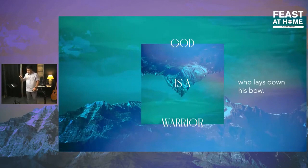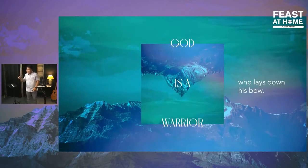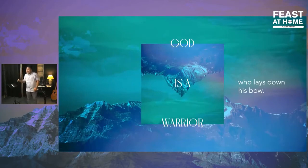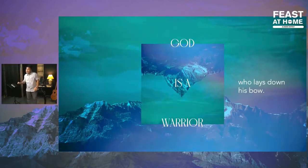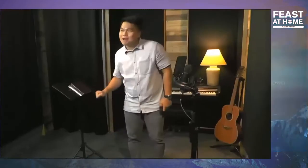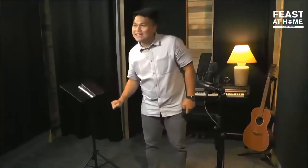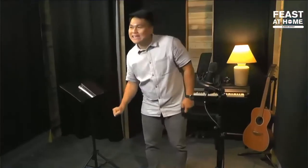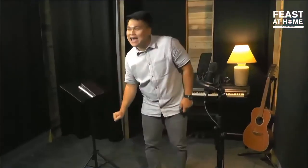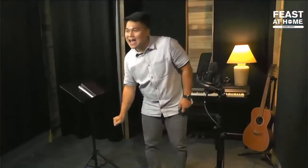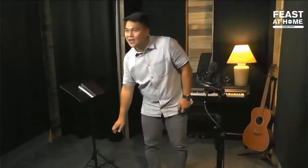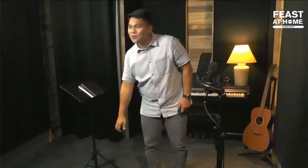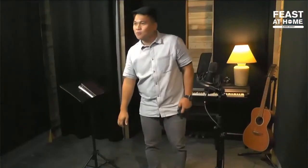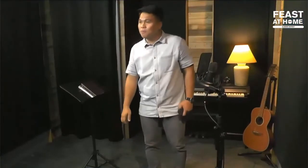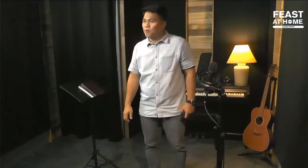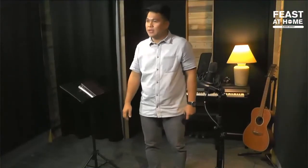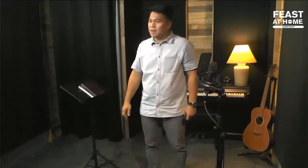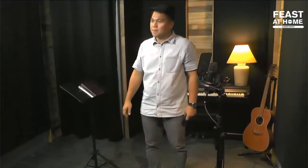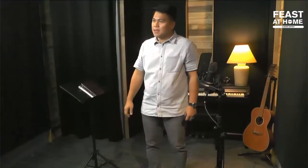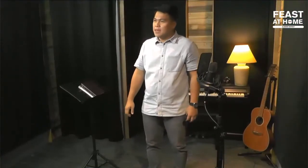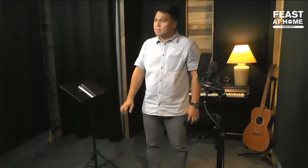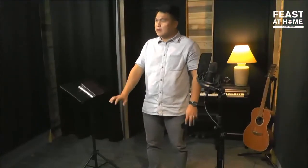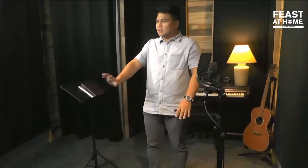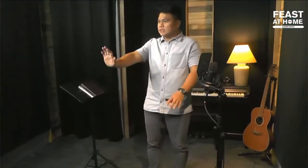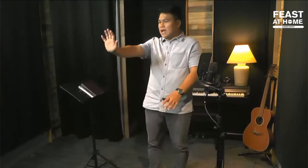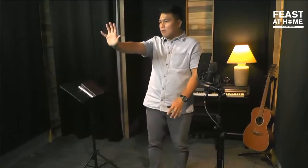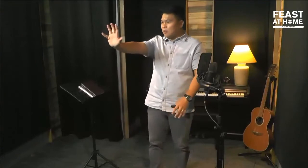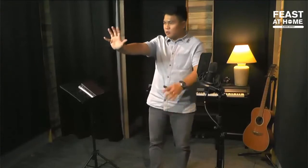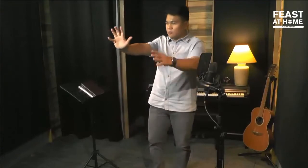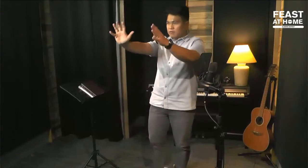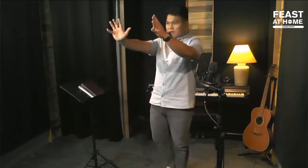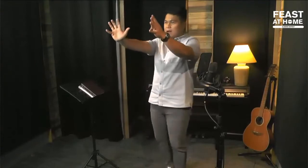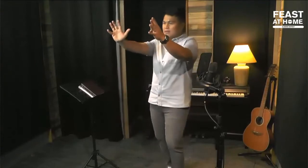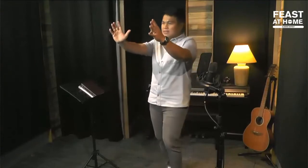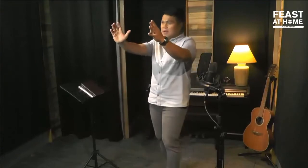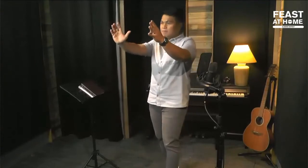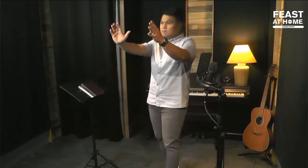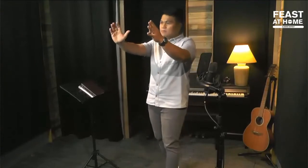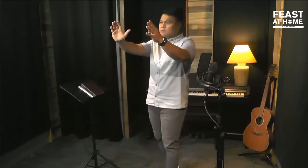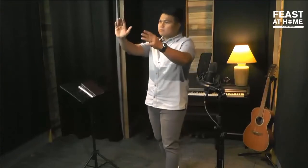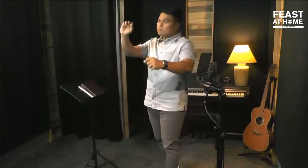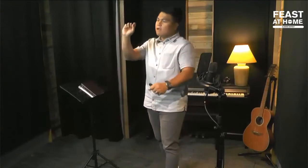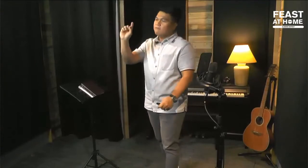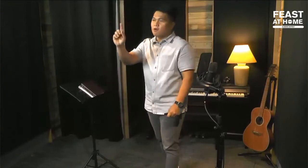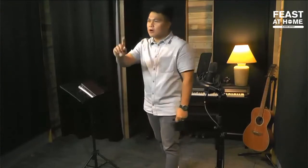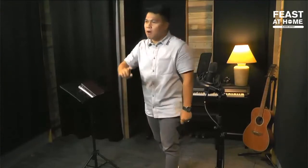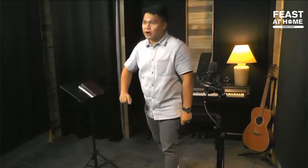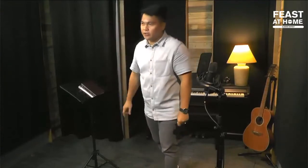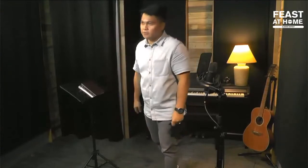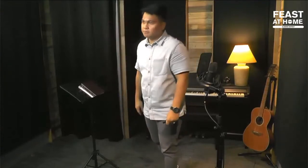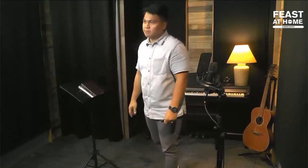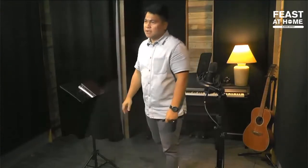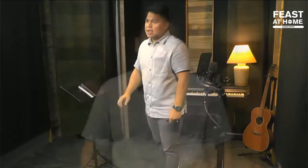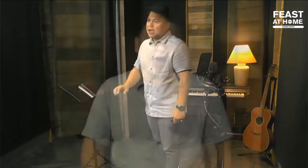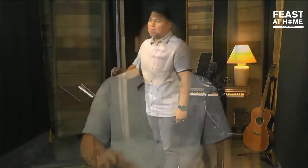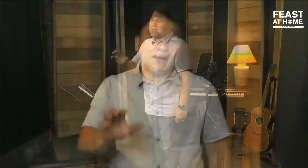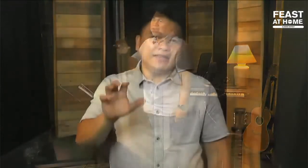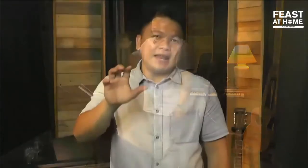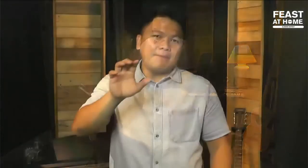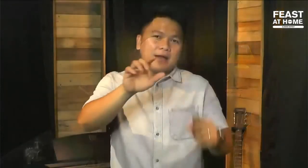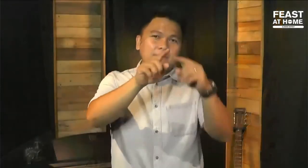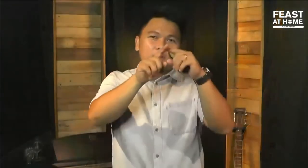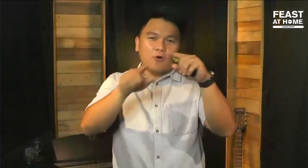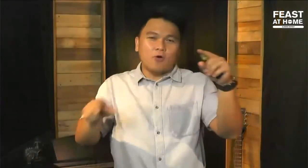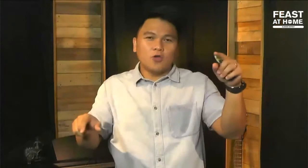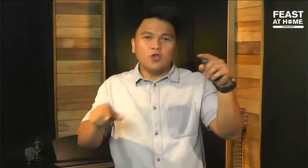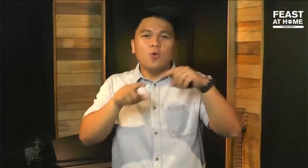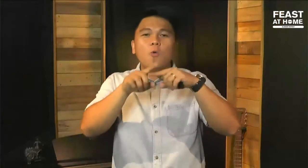yung nilalapag niya yung bow niya. Because I want you to think about this, ha? For a warrior, kapag